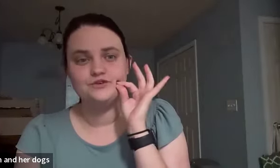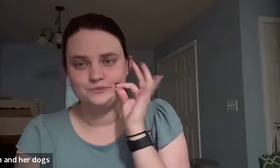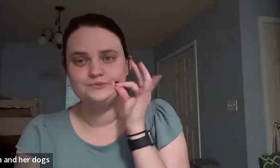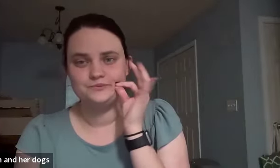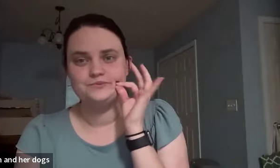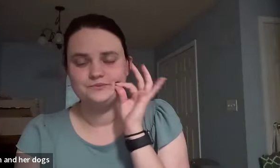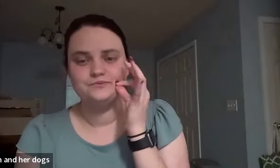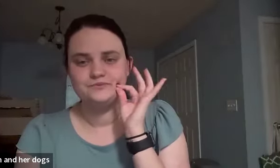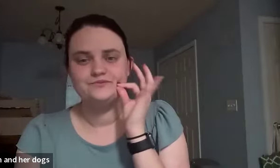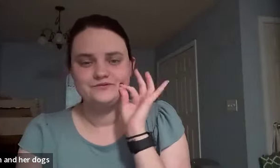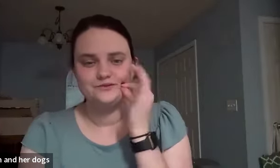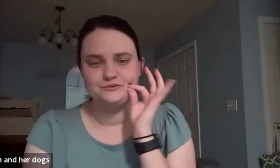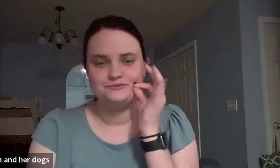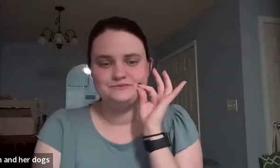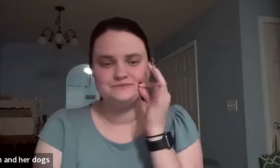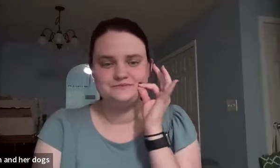fruit, fruit.